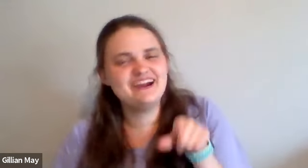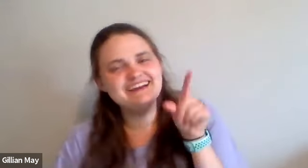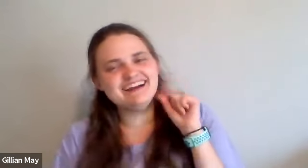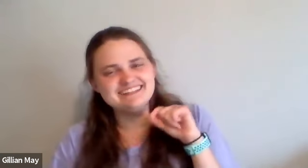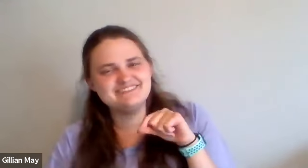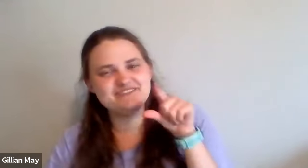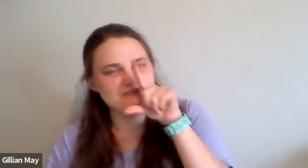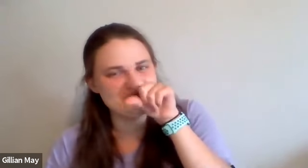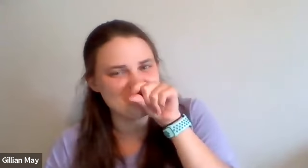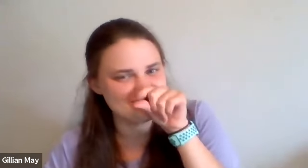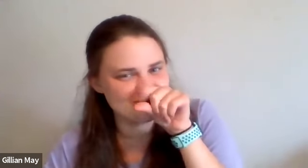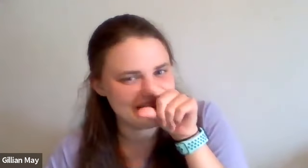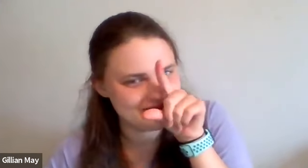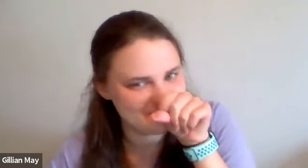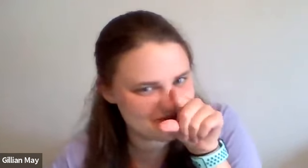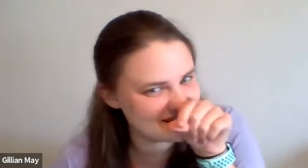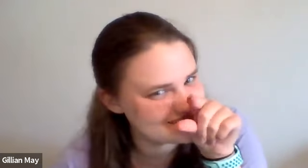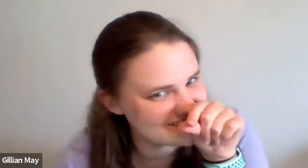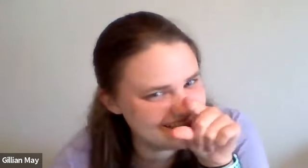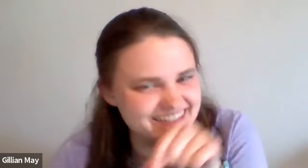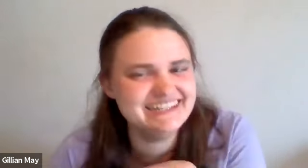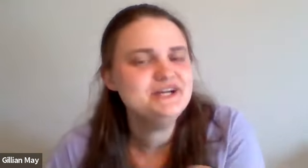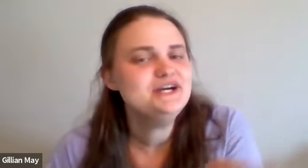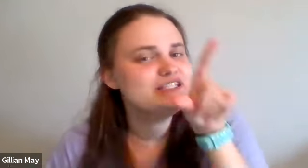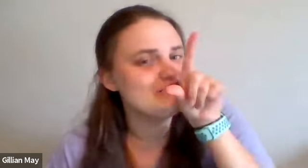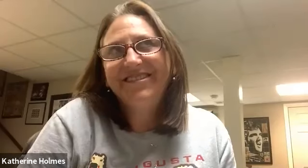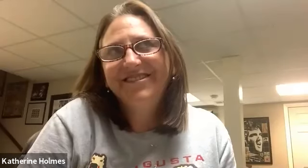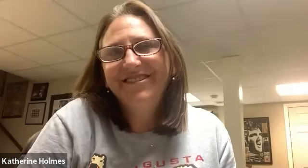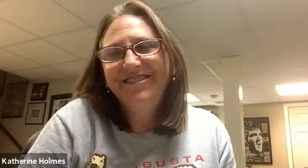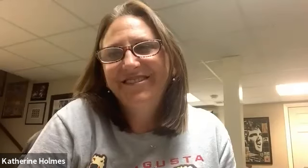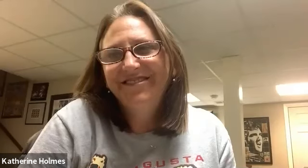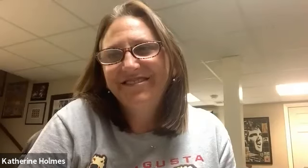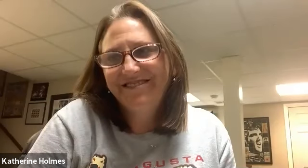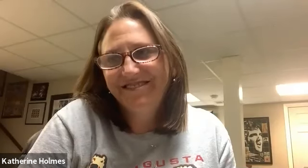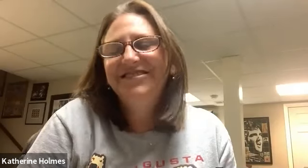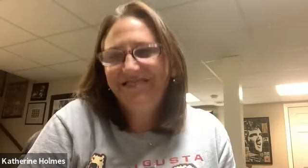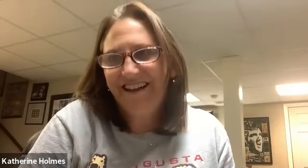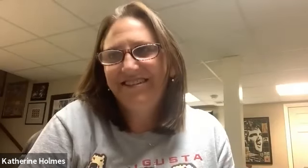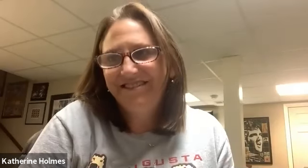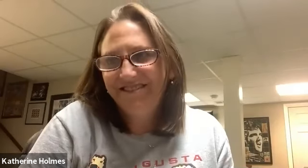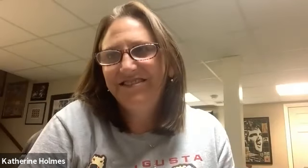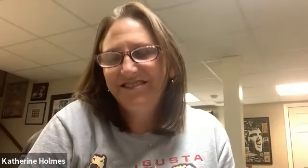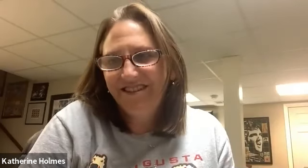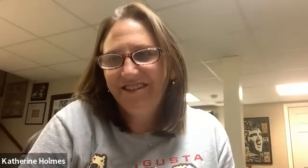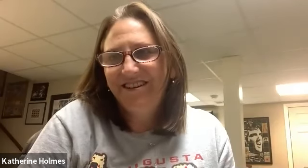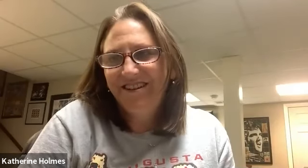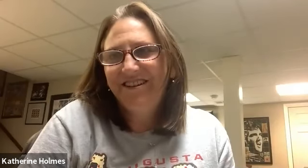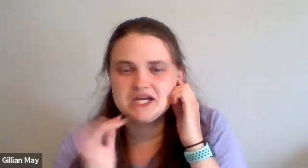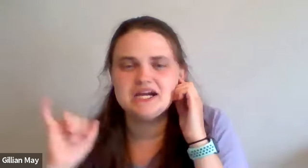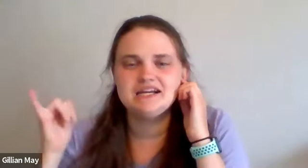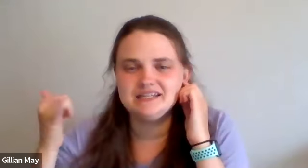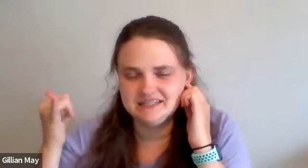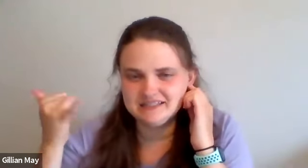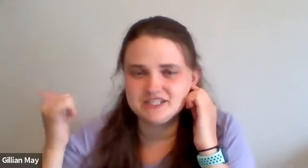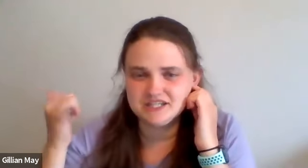trying not to give you the word, but also I'm like, maybe I should. Okay. Chicken. Yeah. It's the color. Color. Chickens